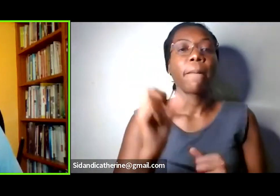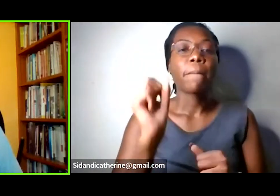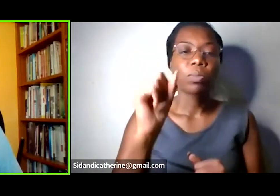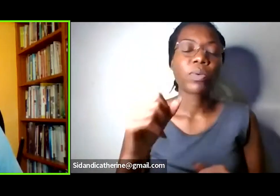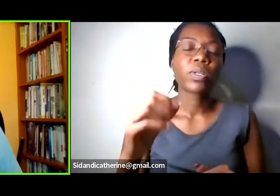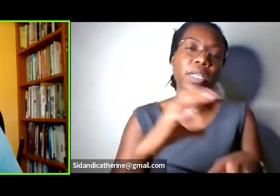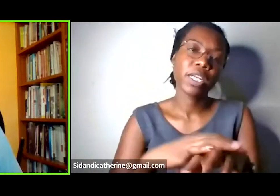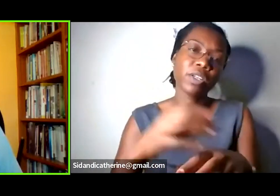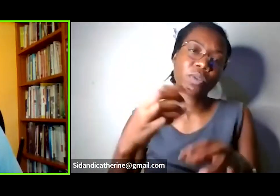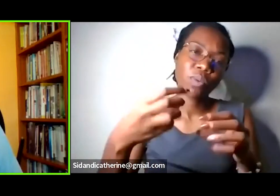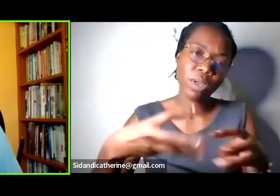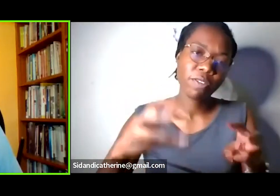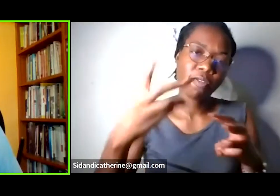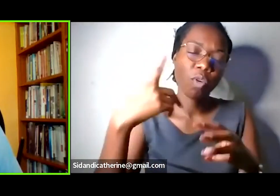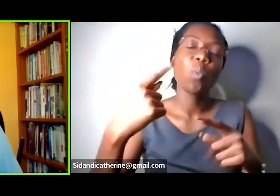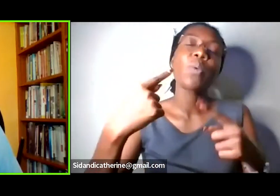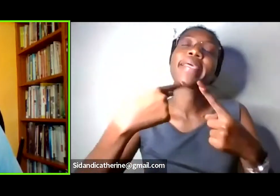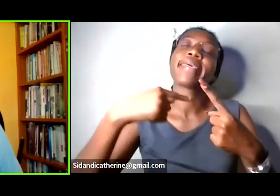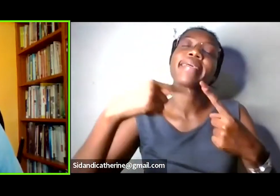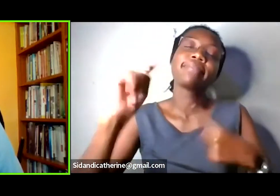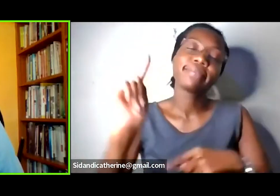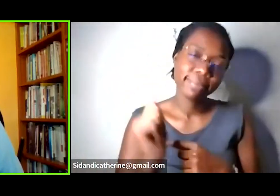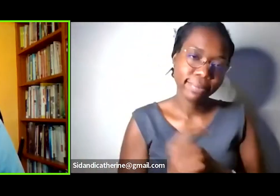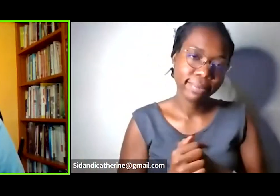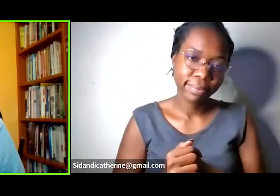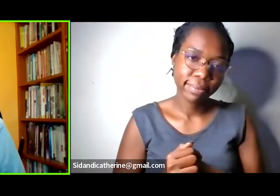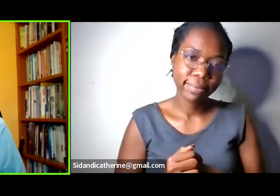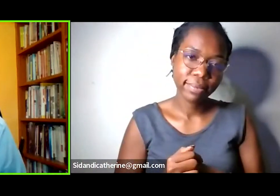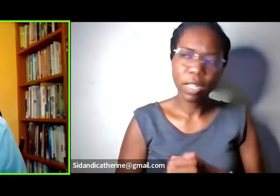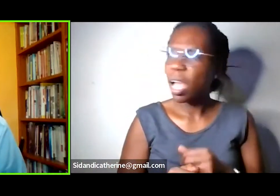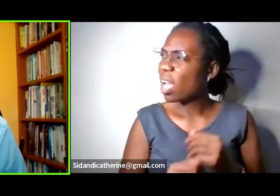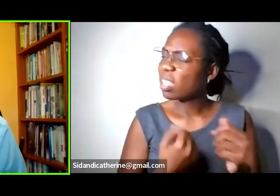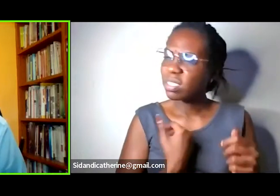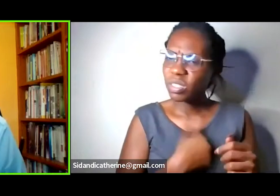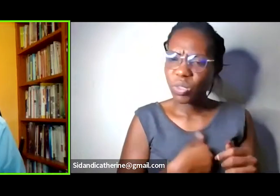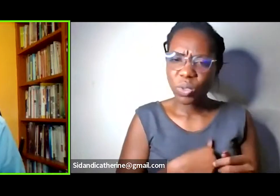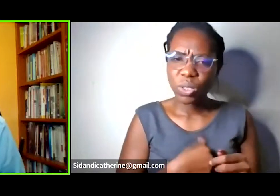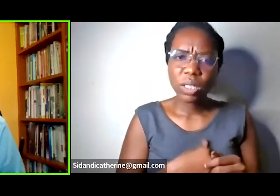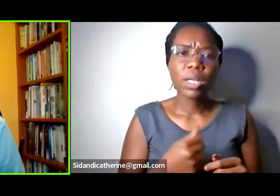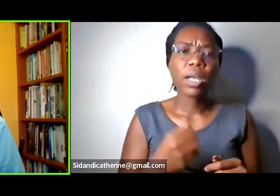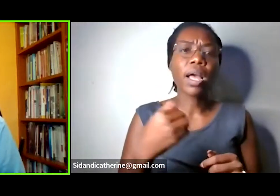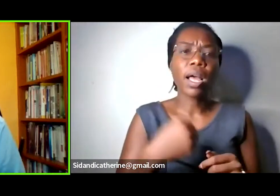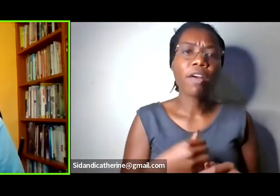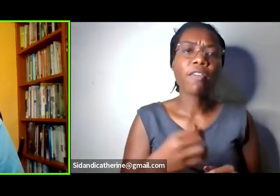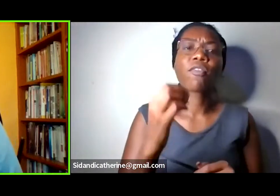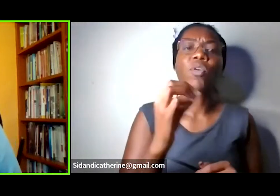because of the feedback that you get. You can't do without it.